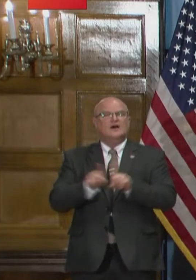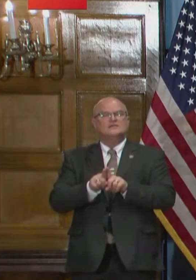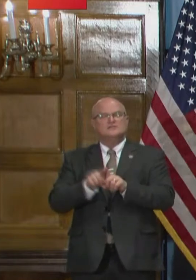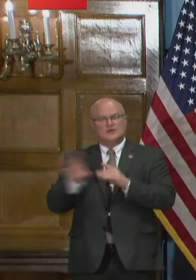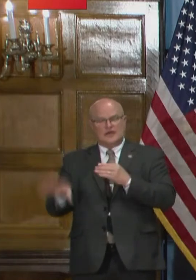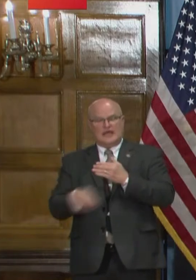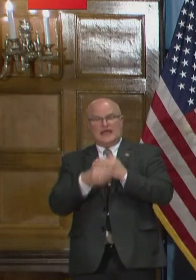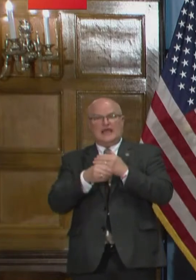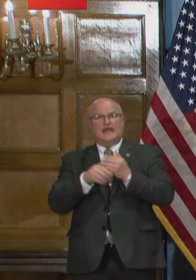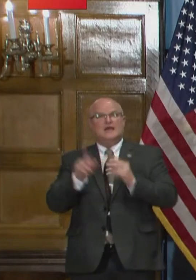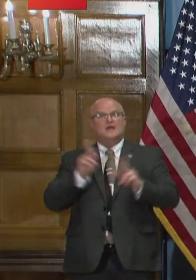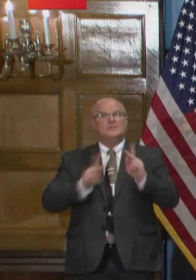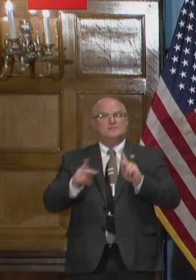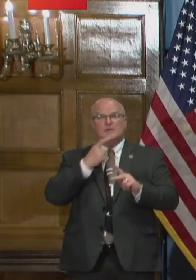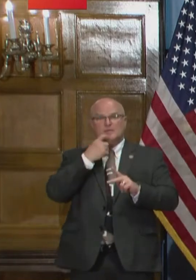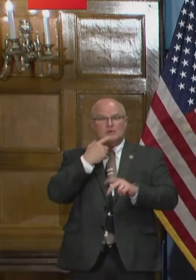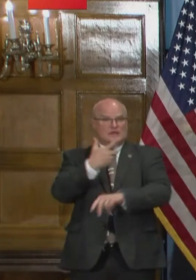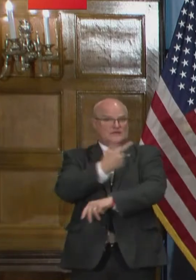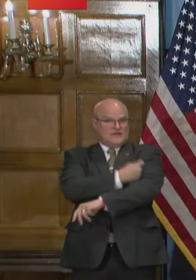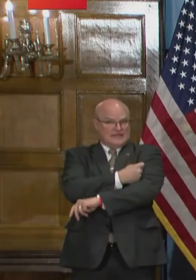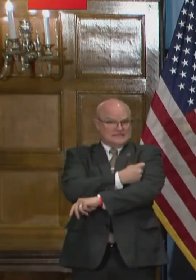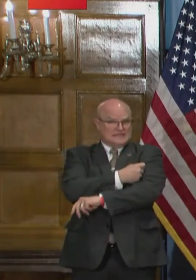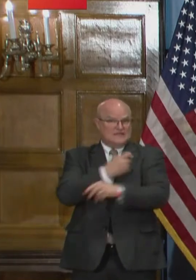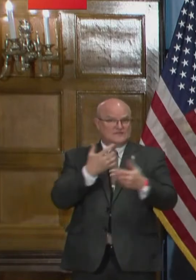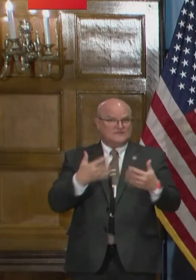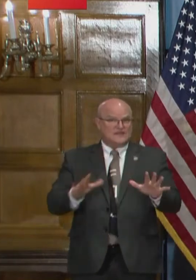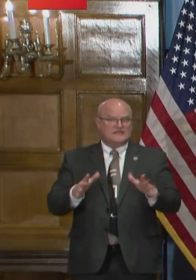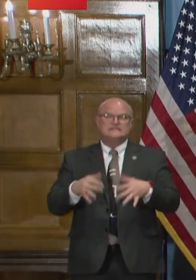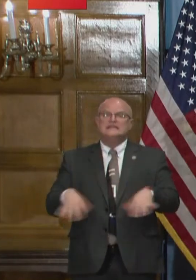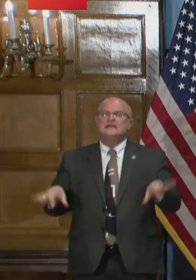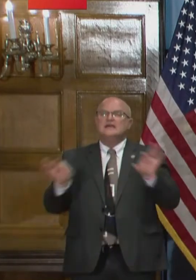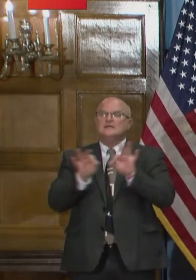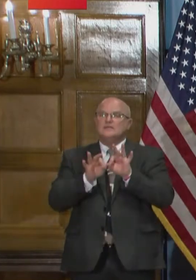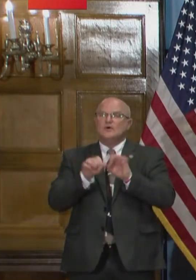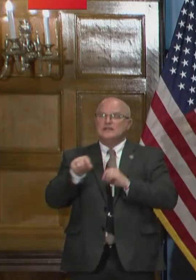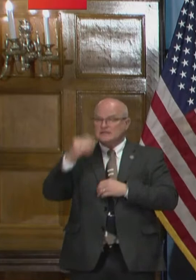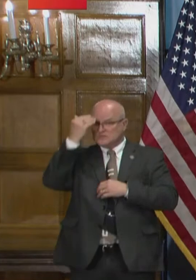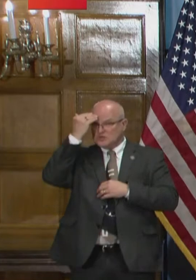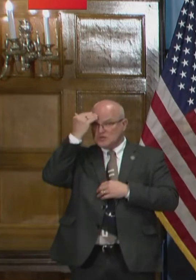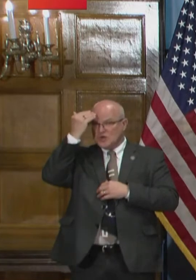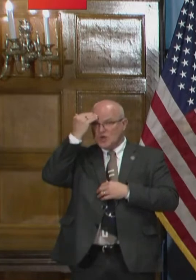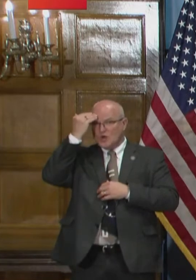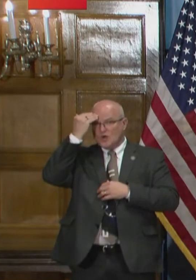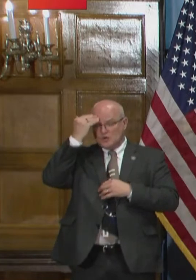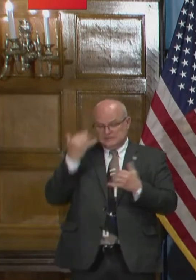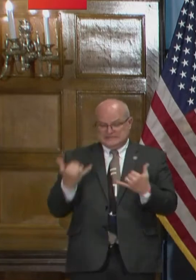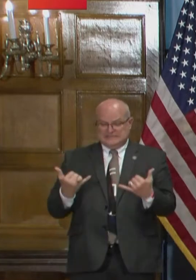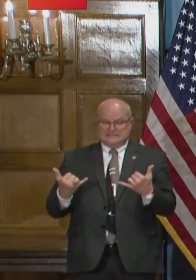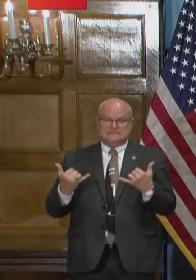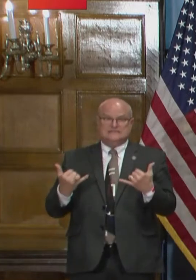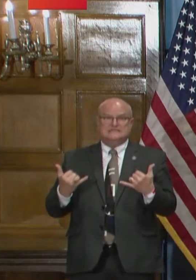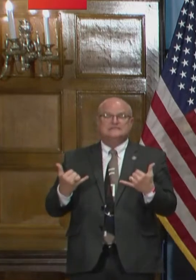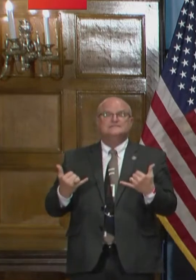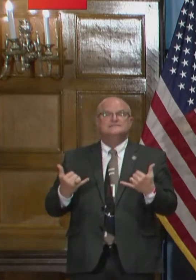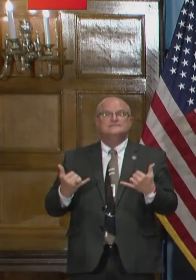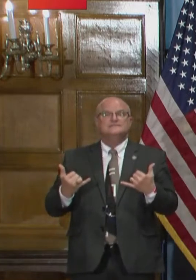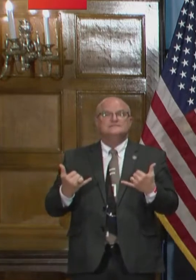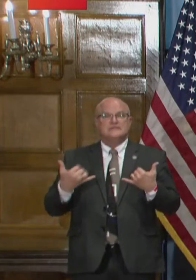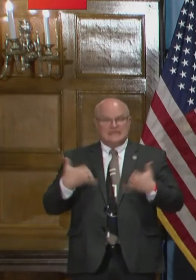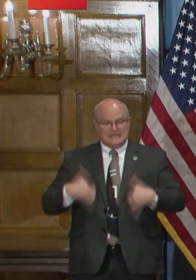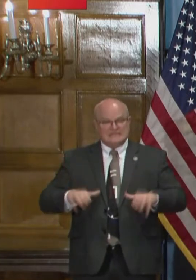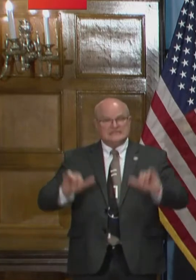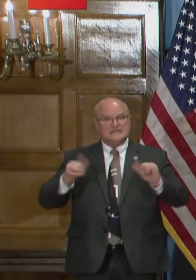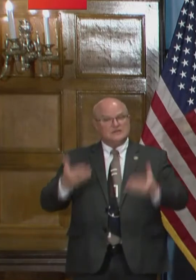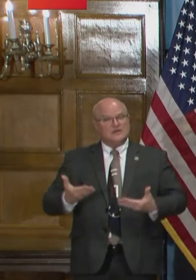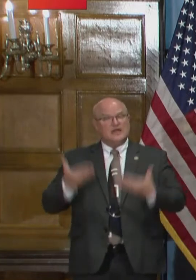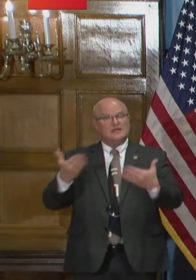add that people who get vaccinated, it's very important for them to know that at this point in time, it's still